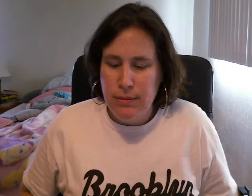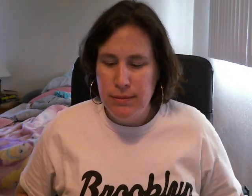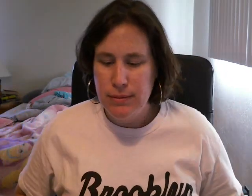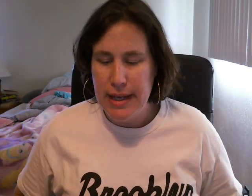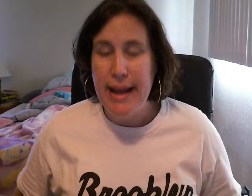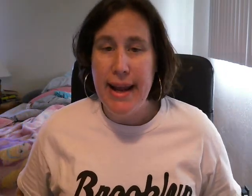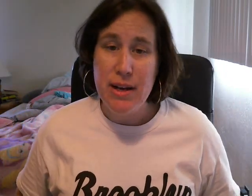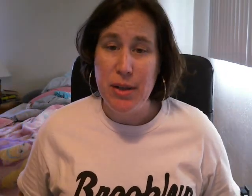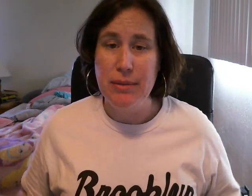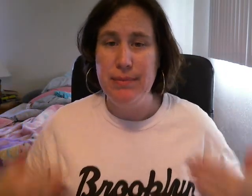Animal.